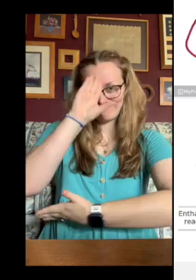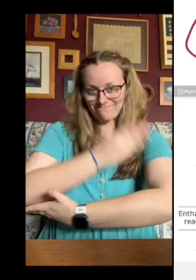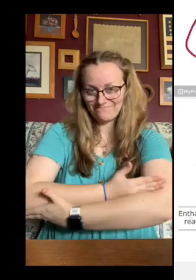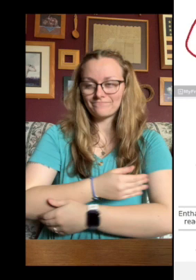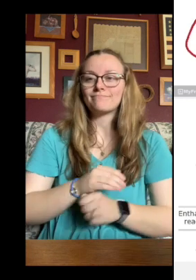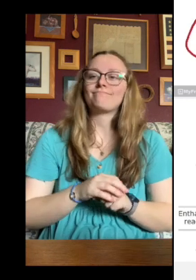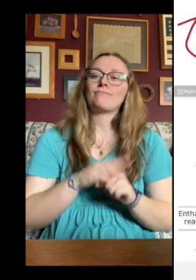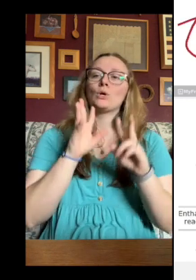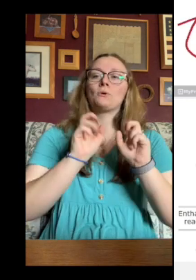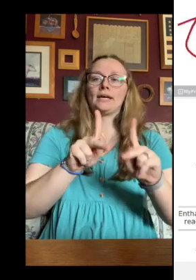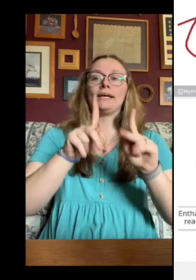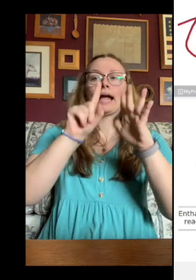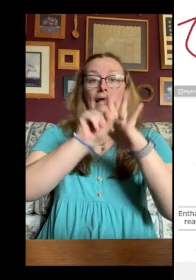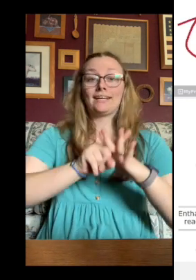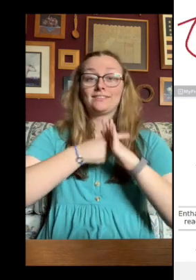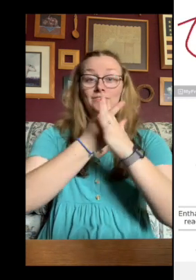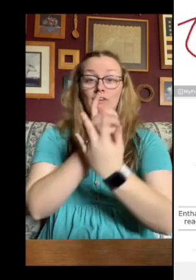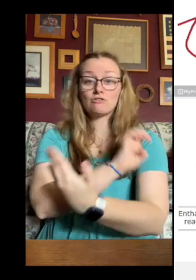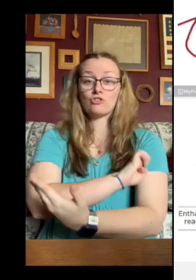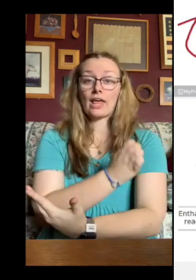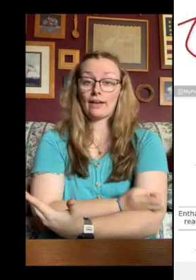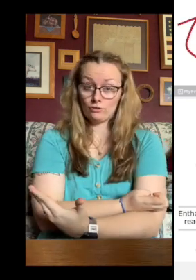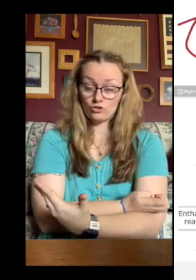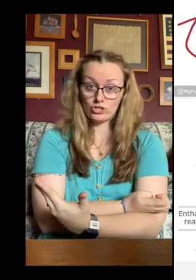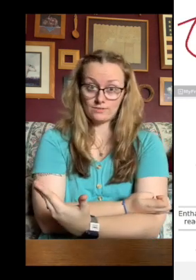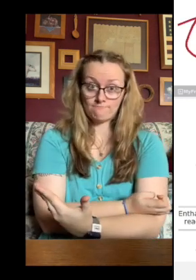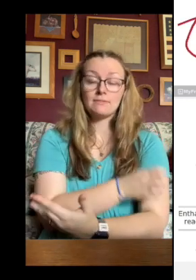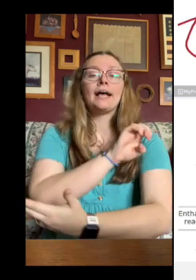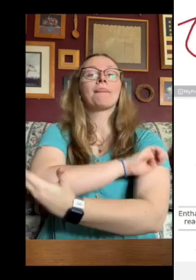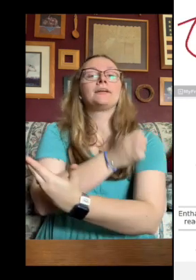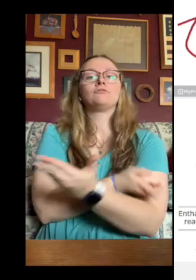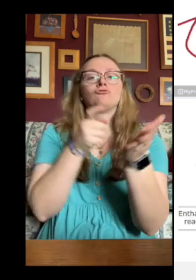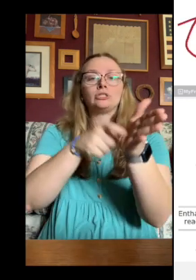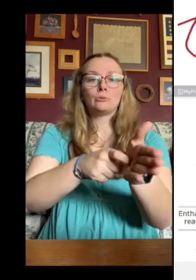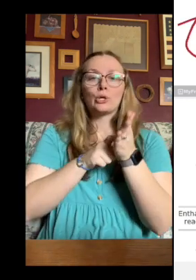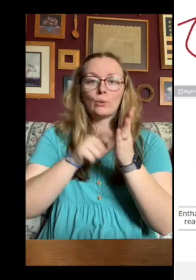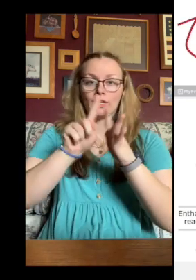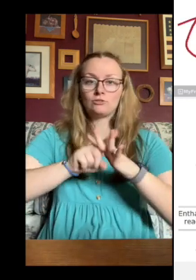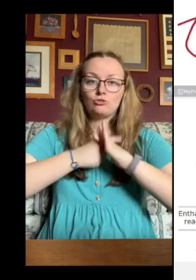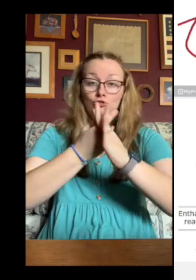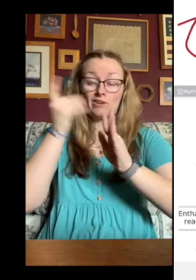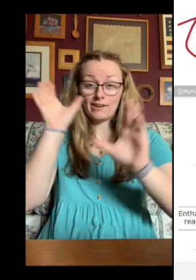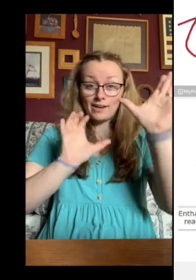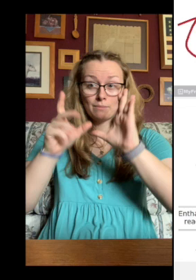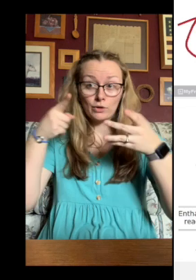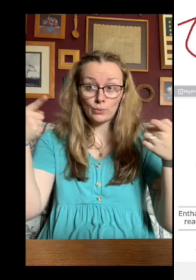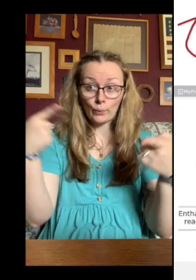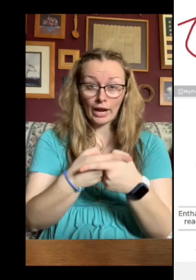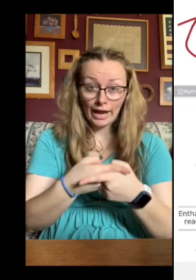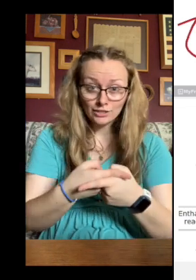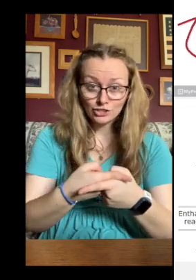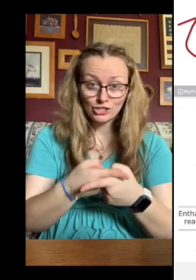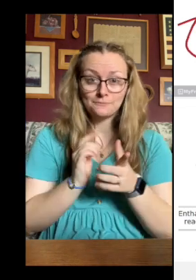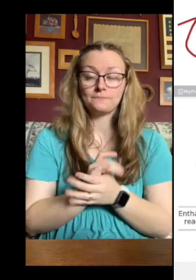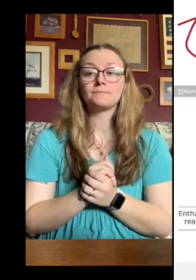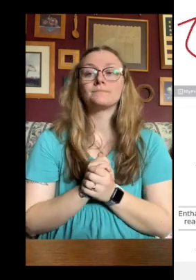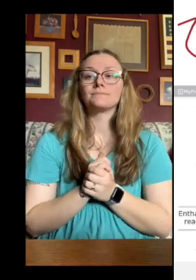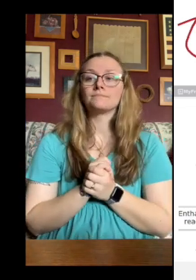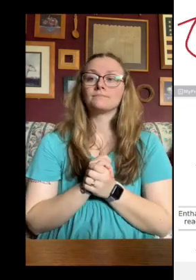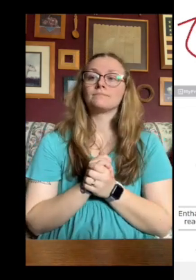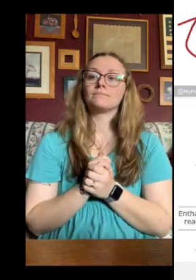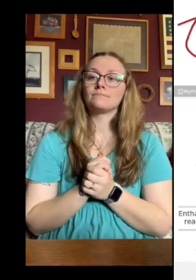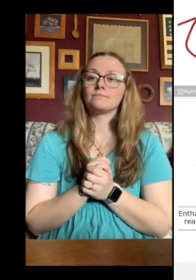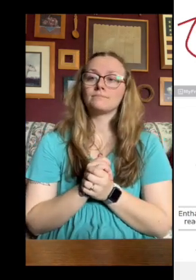energy. The energy required to start a chemical reaction. Mommy, get out of me. Hi, Alex. It's this hill right